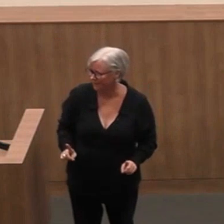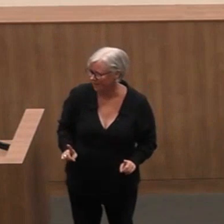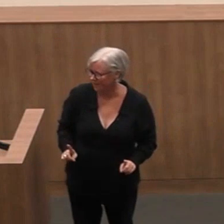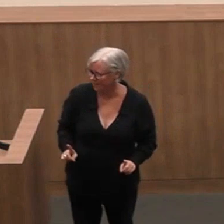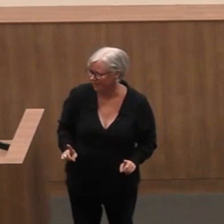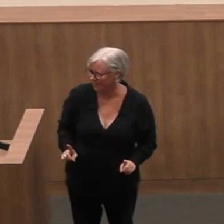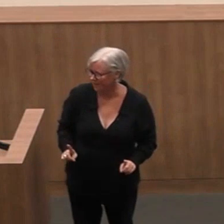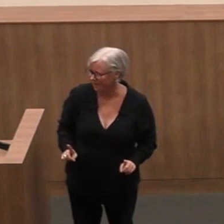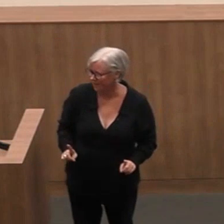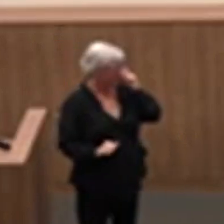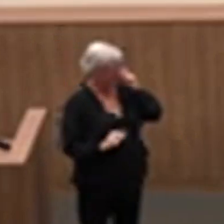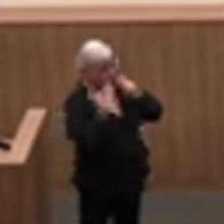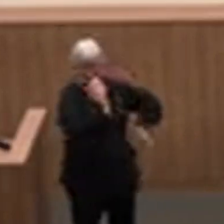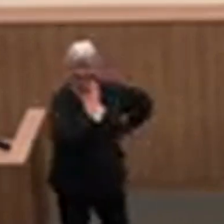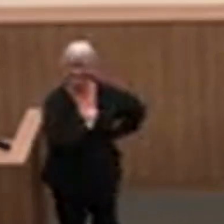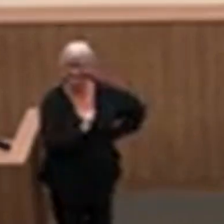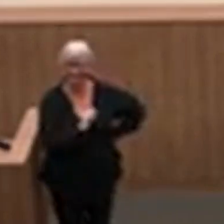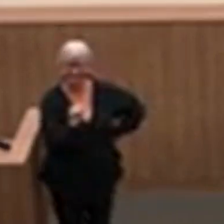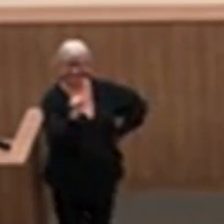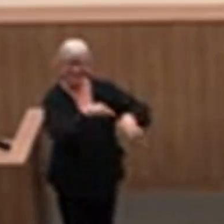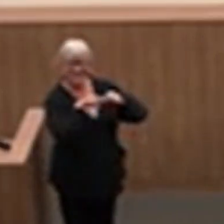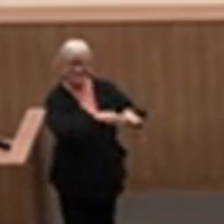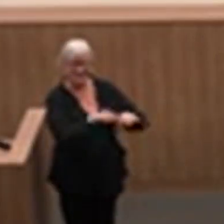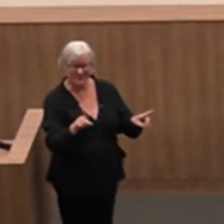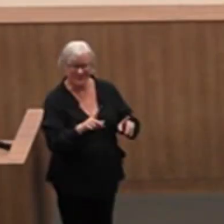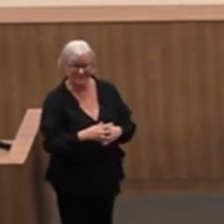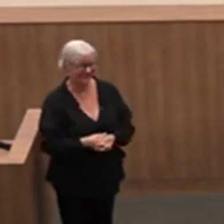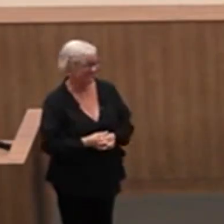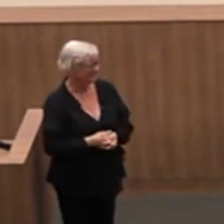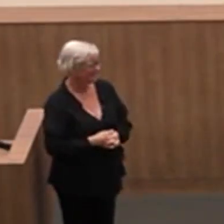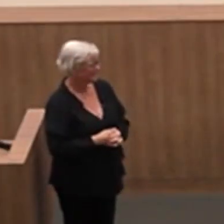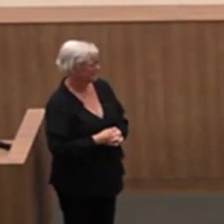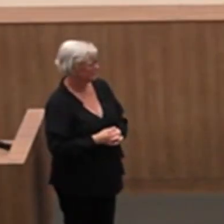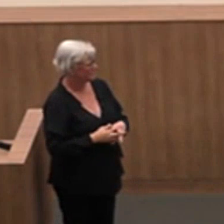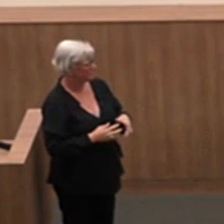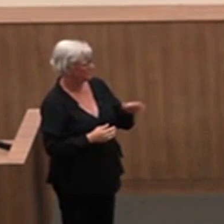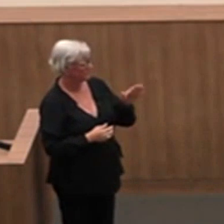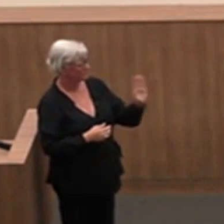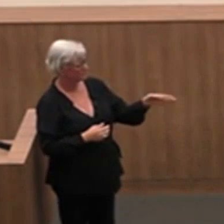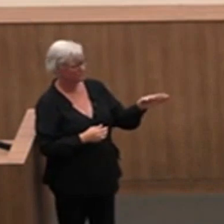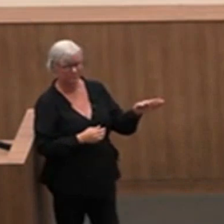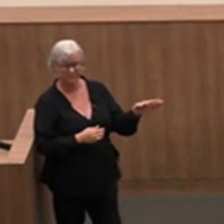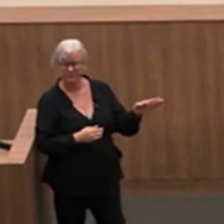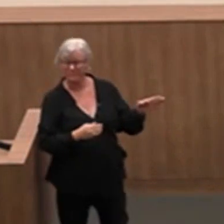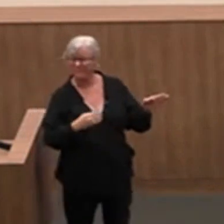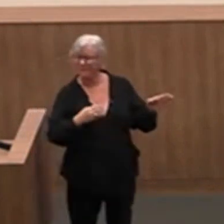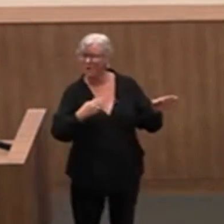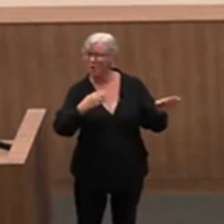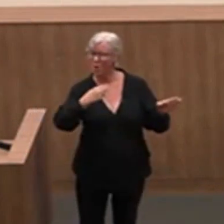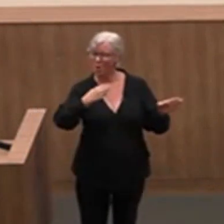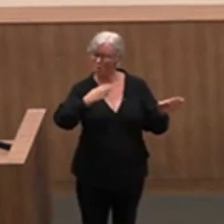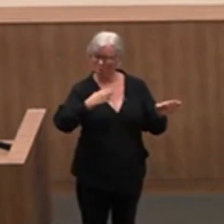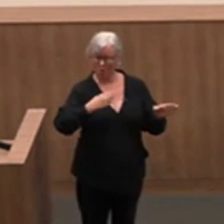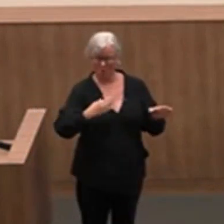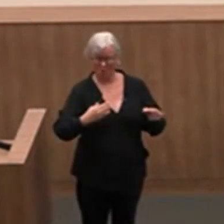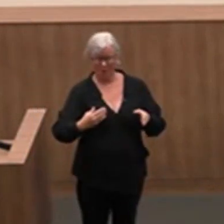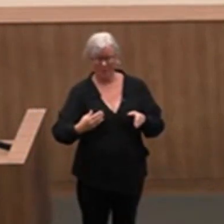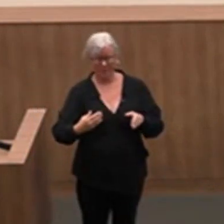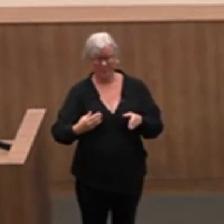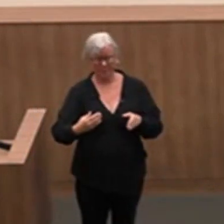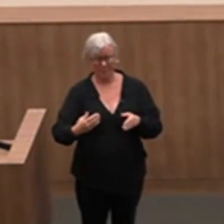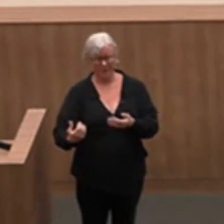So what was the question again? It's a big one. What is the role of a decision